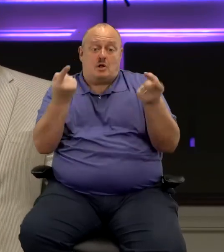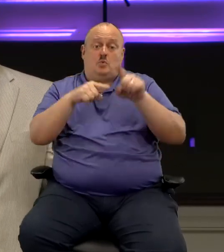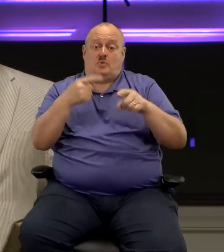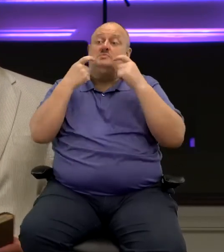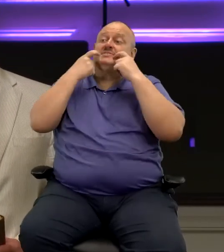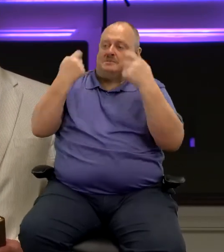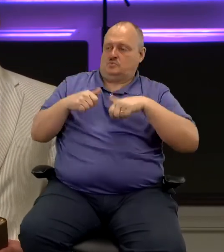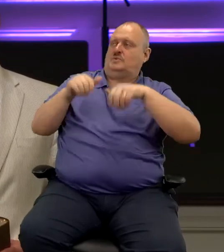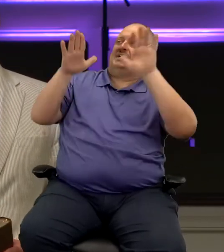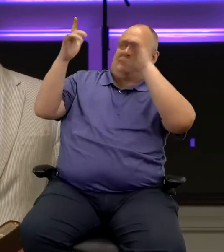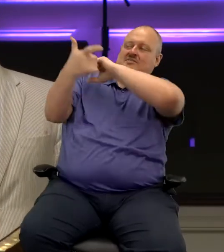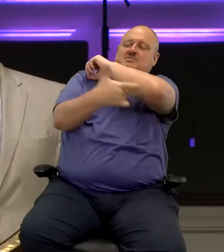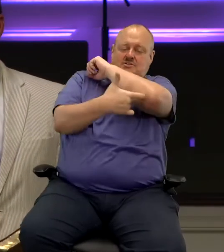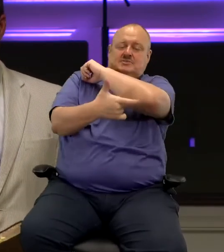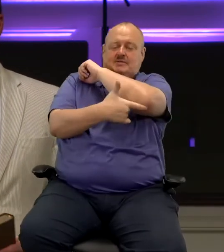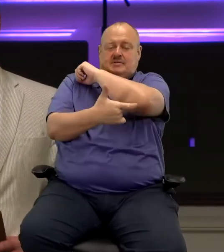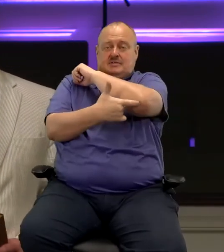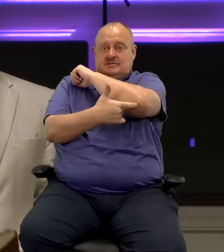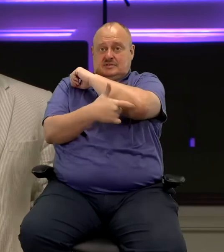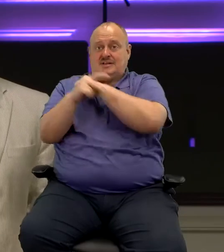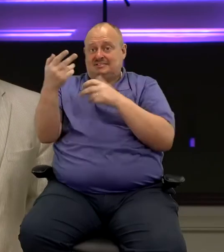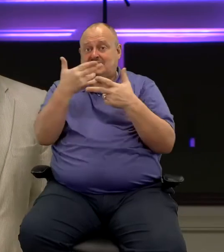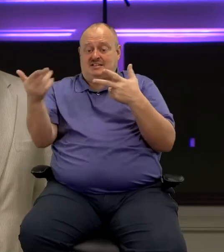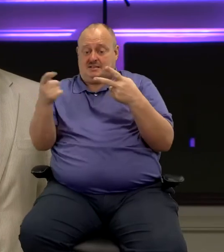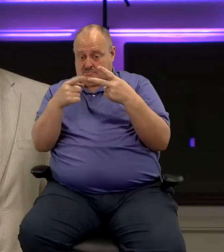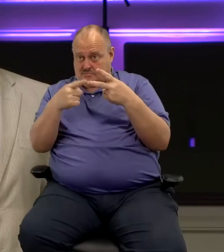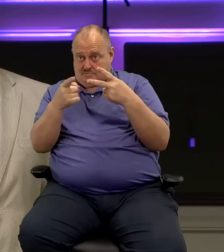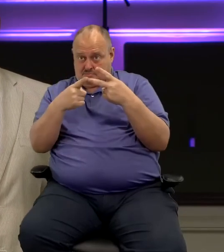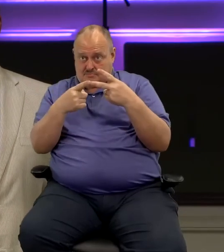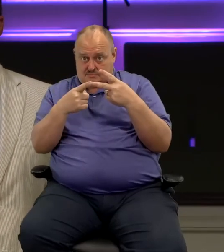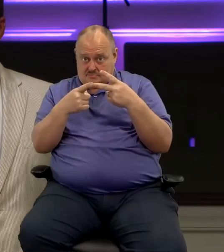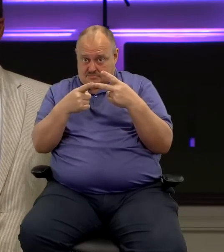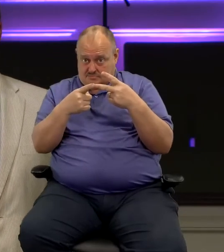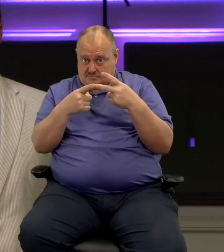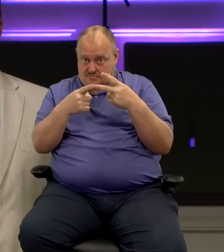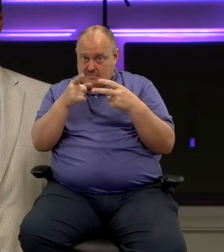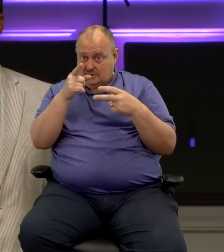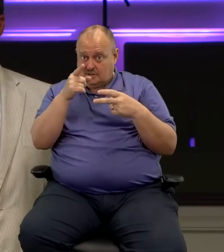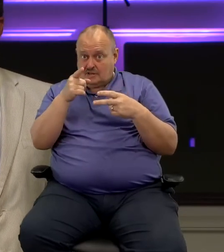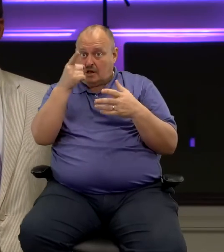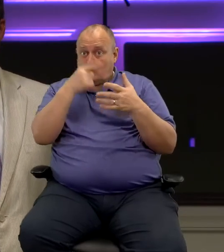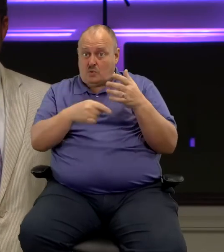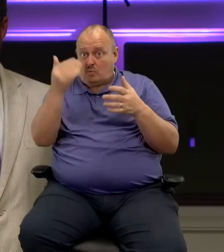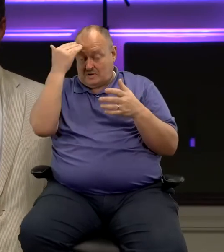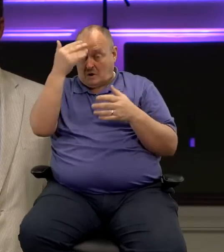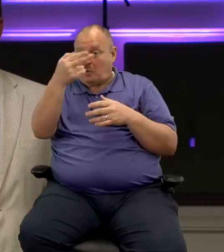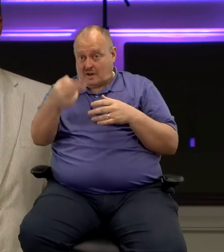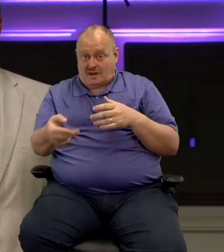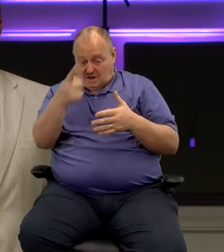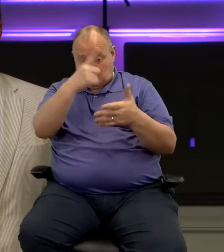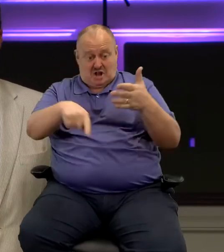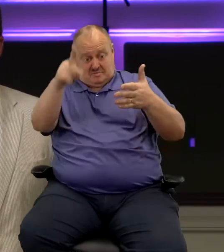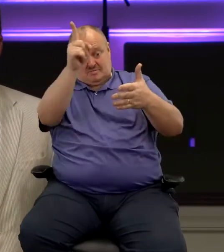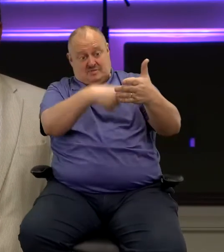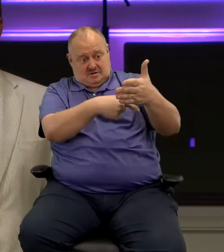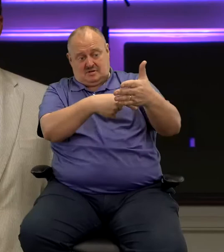gave in to temptation. The second thing I want you to hear, and hear me clearly, is that what we know as hell, condemnation,